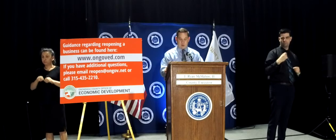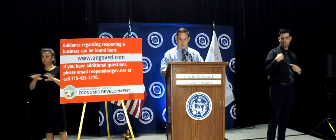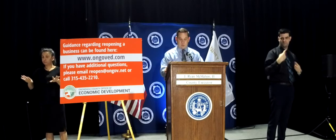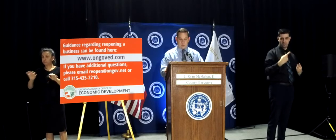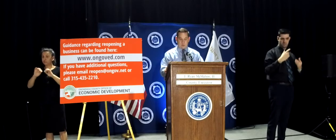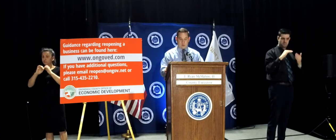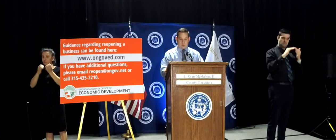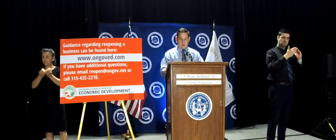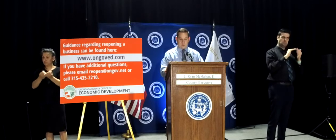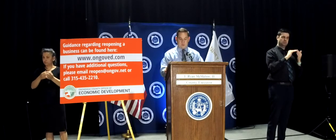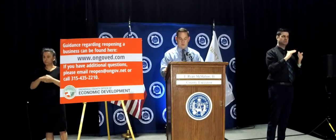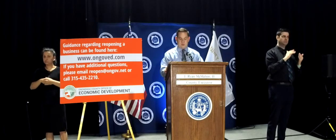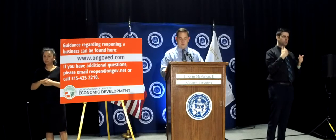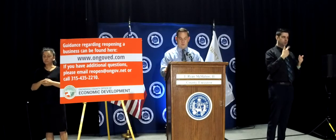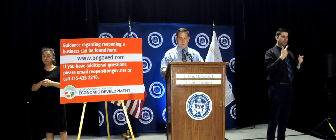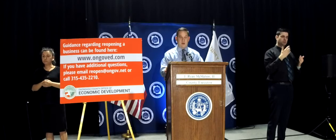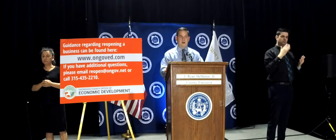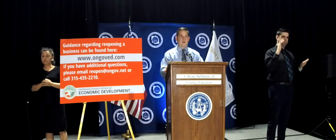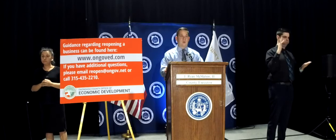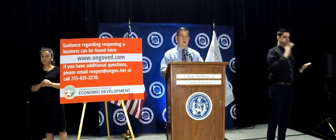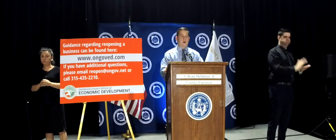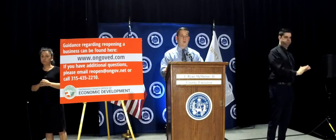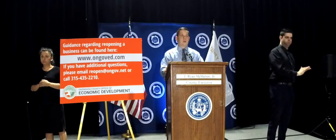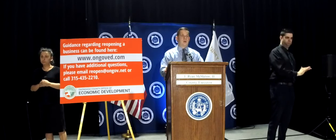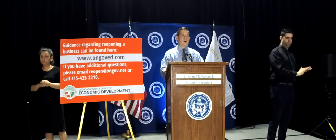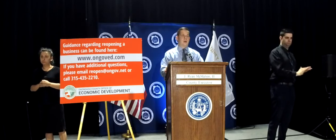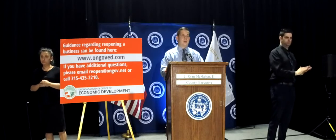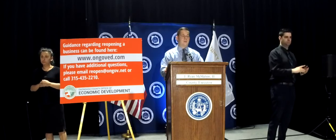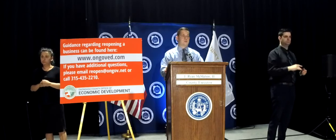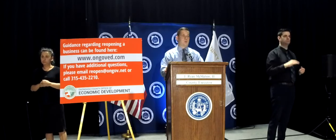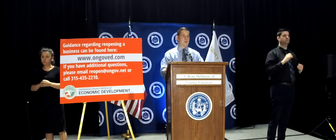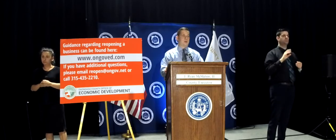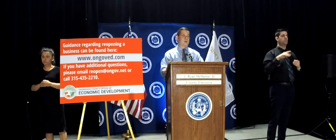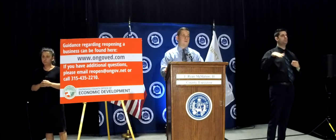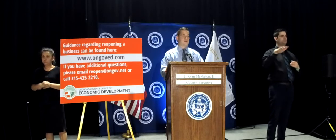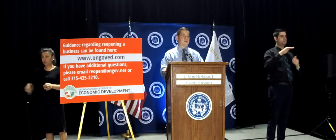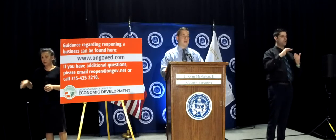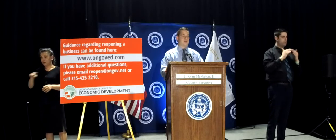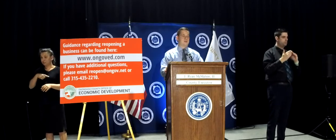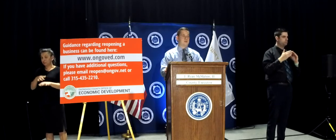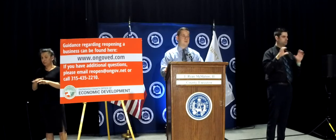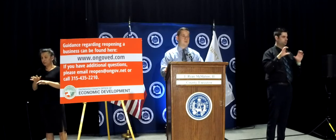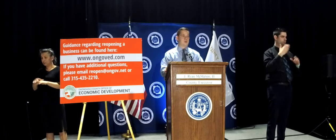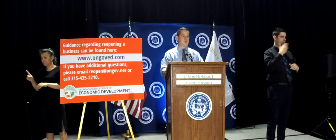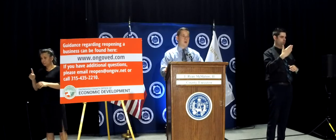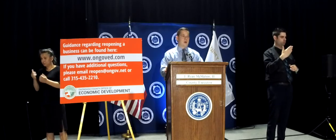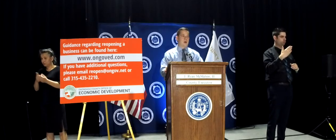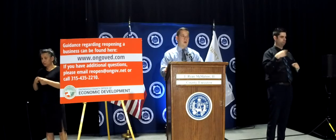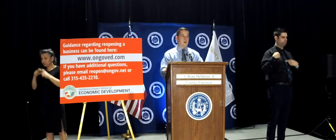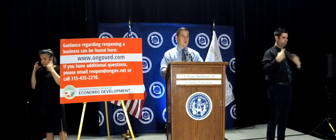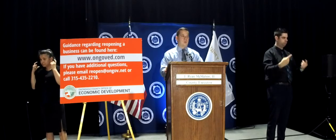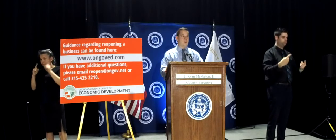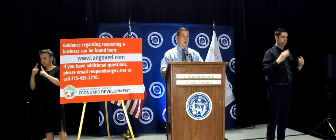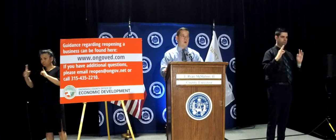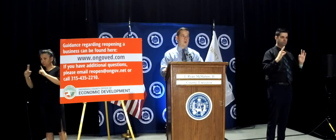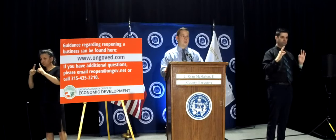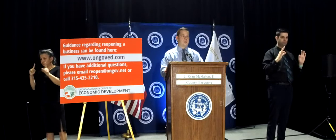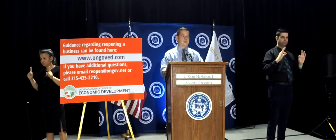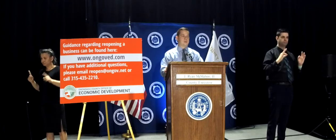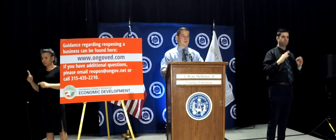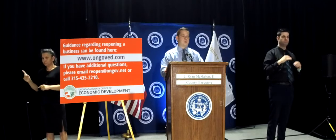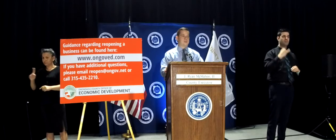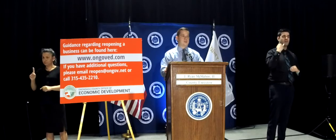very good number. The community has responded very well. At this point, if this data continues,